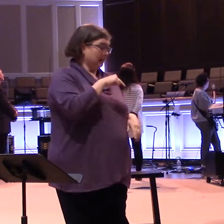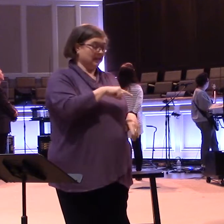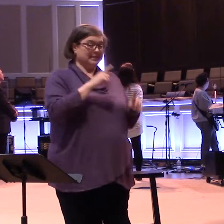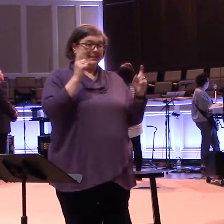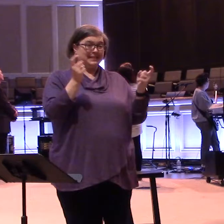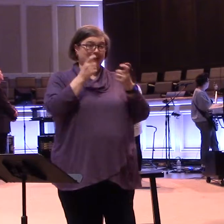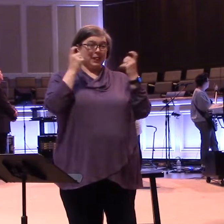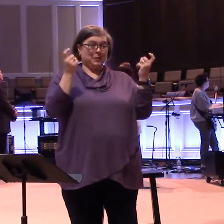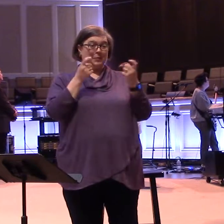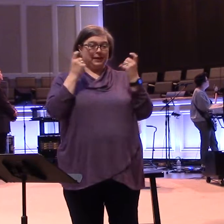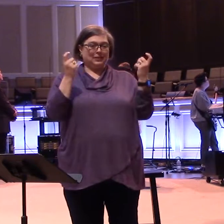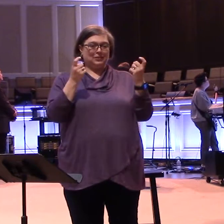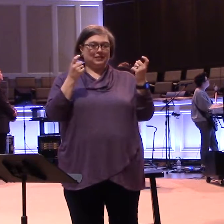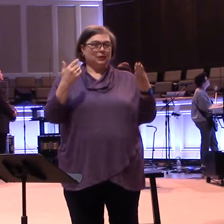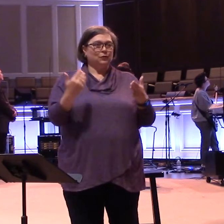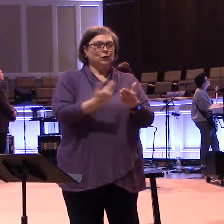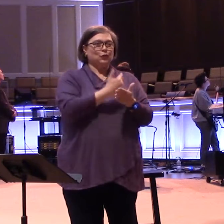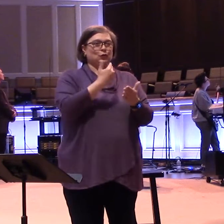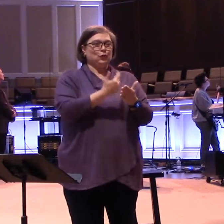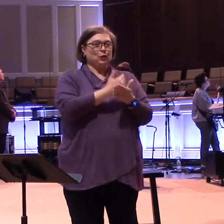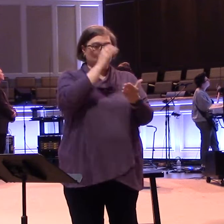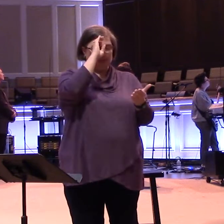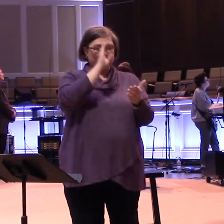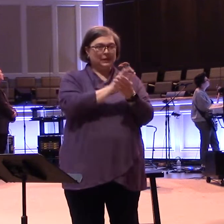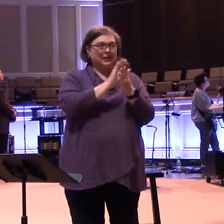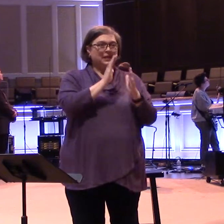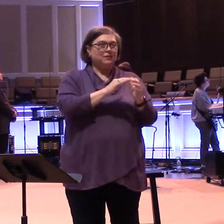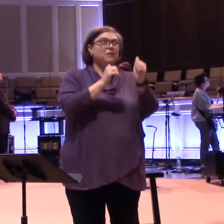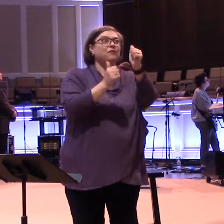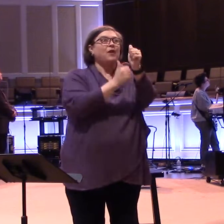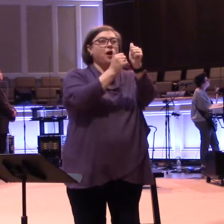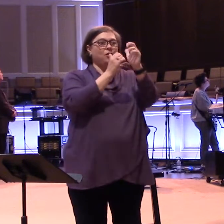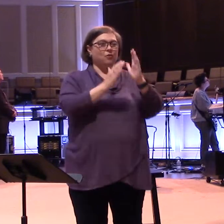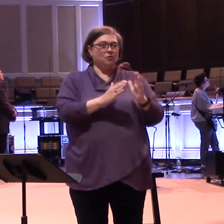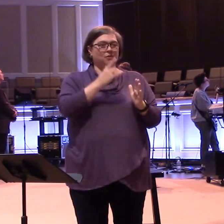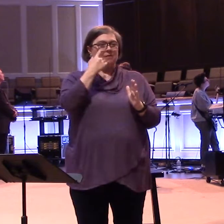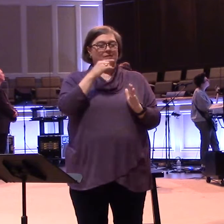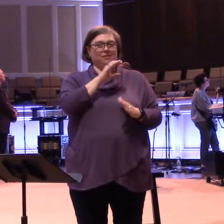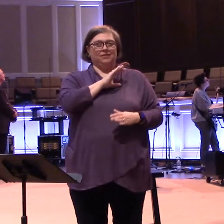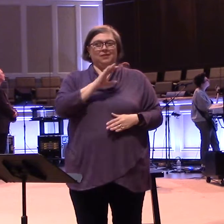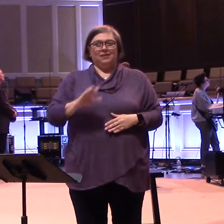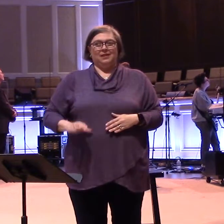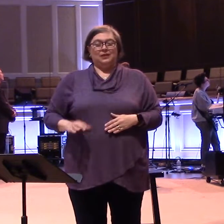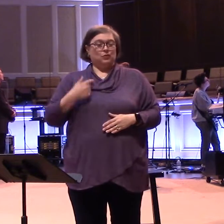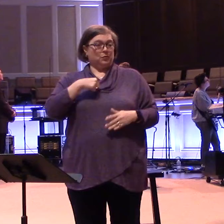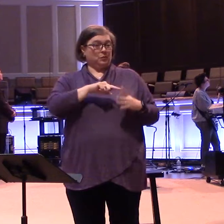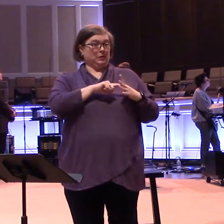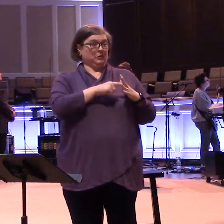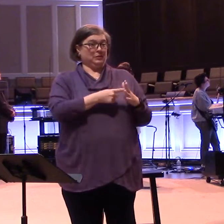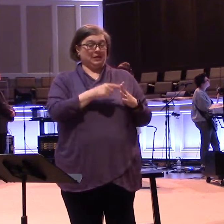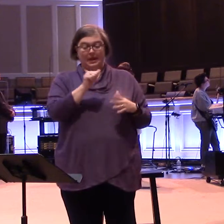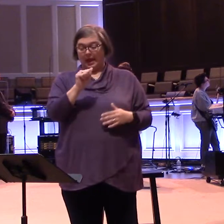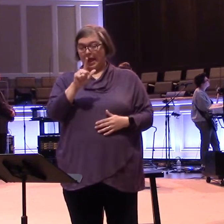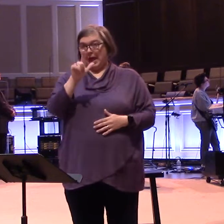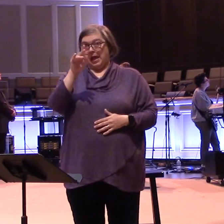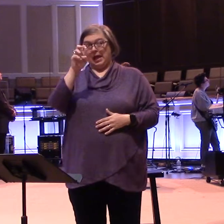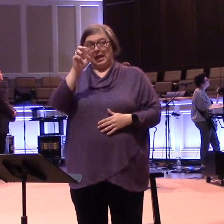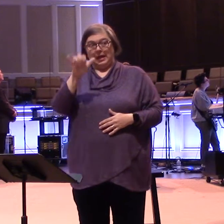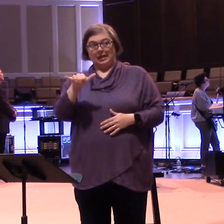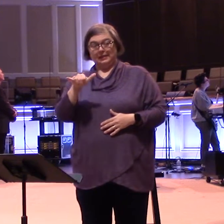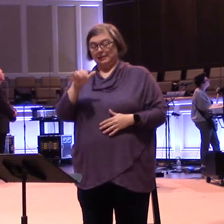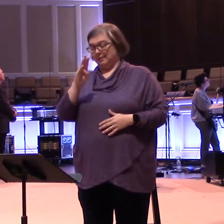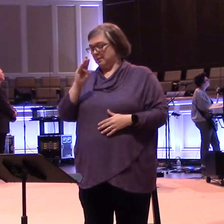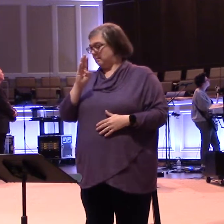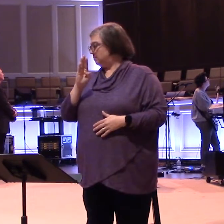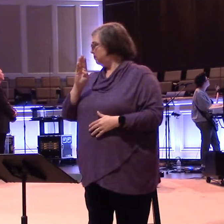of a new believer, a new follower of Christ. So we're going to start out this morning with Allie. Allie Bailey is going to come